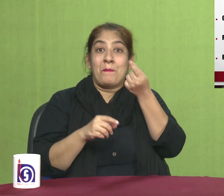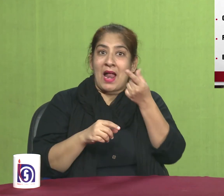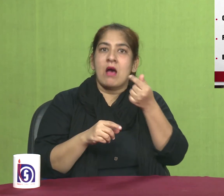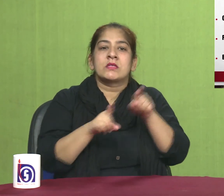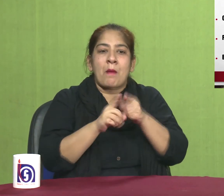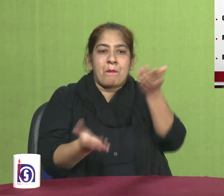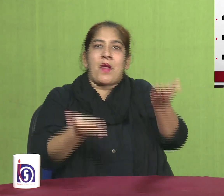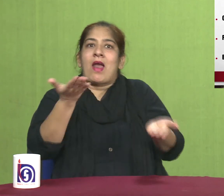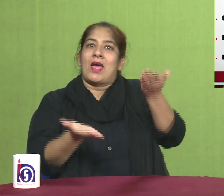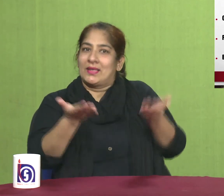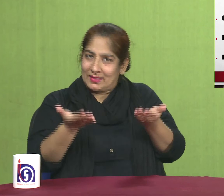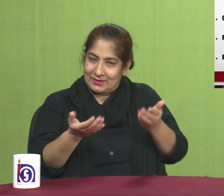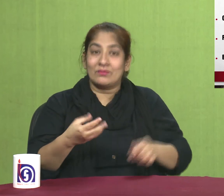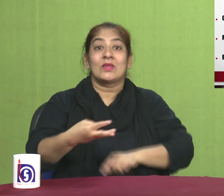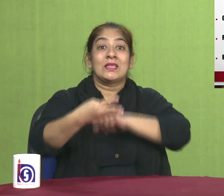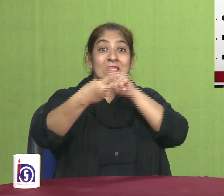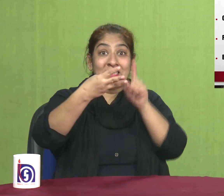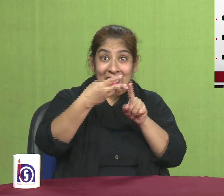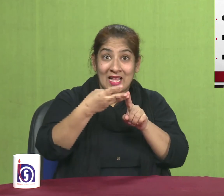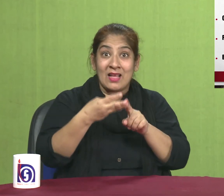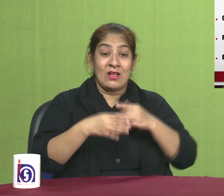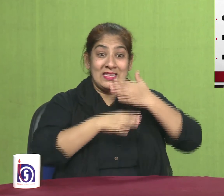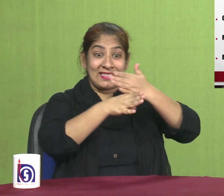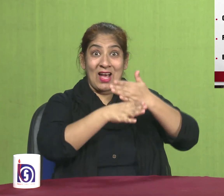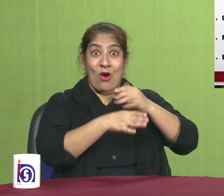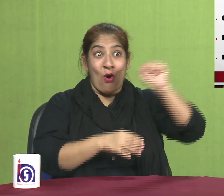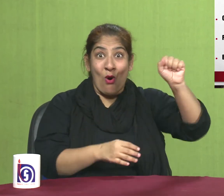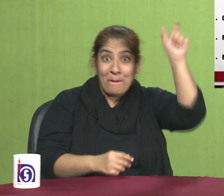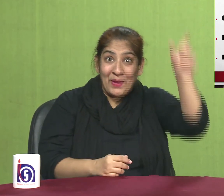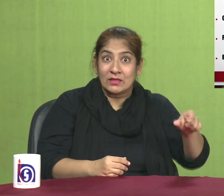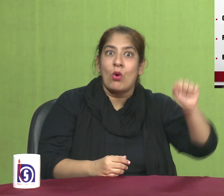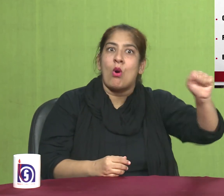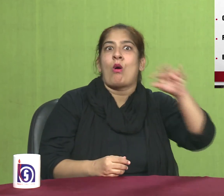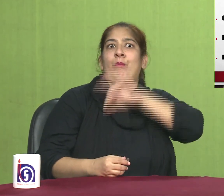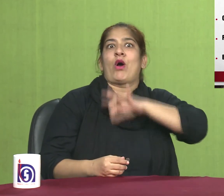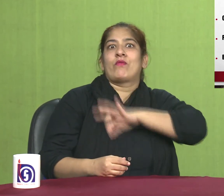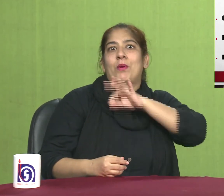is financial stability. And the third is benefits to shareholders.